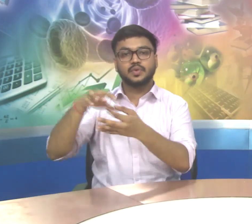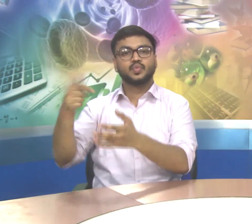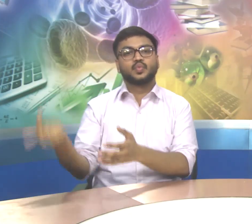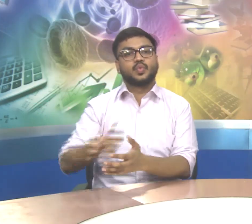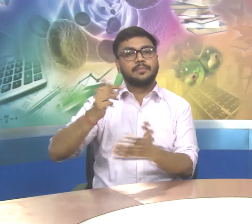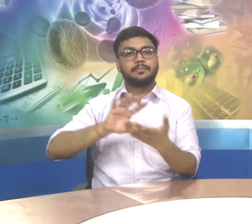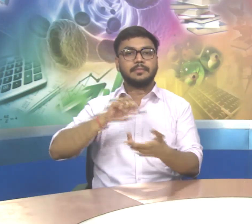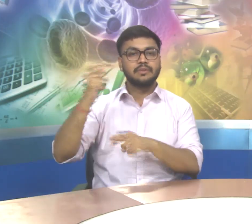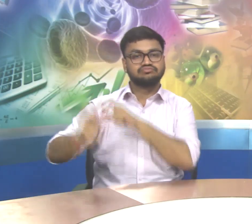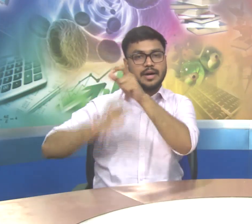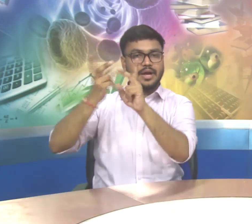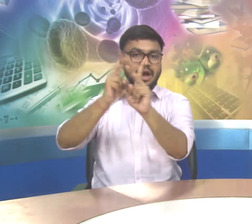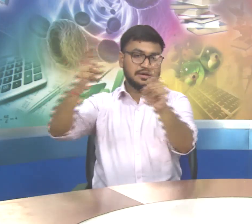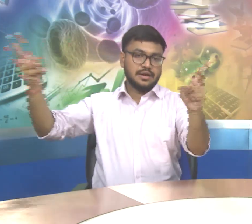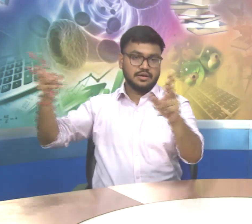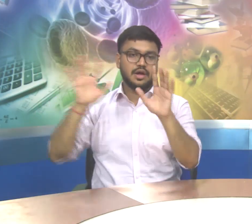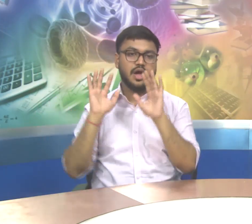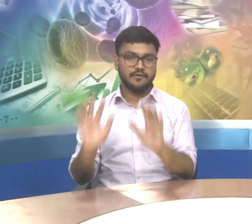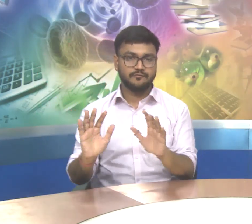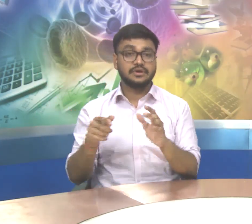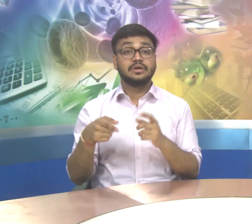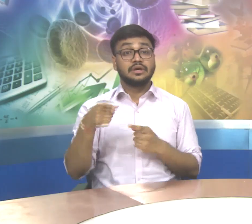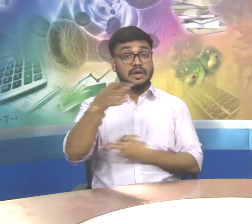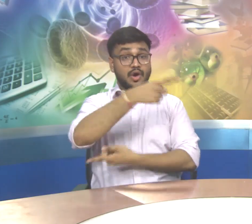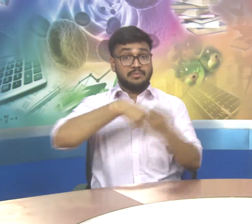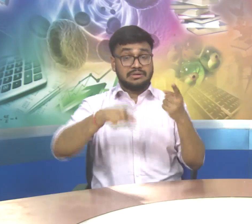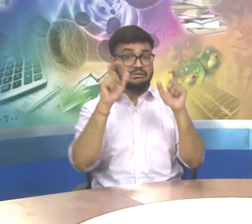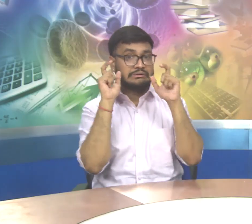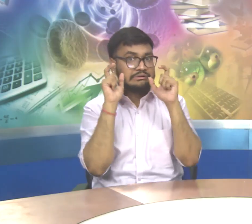electricity. However, these resources are limited,